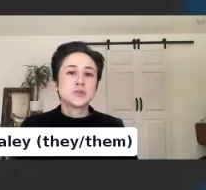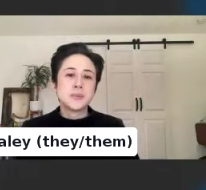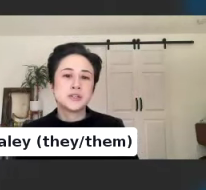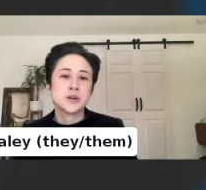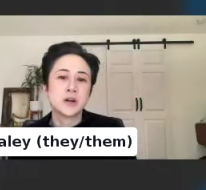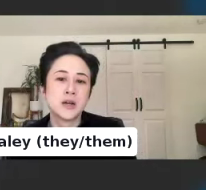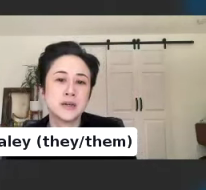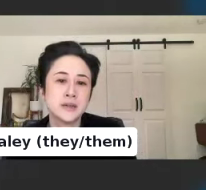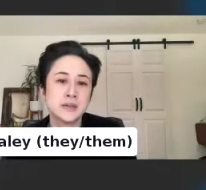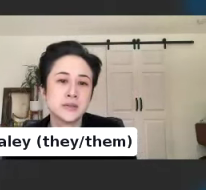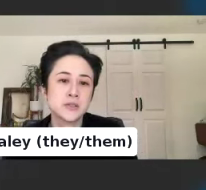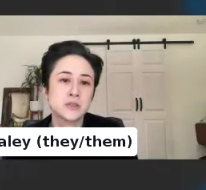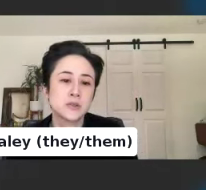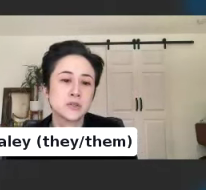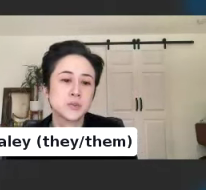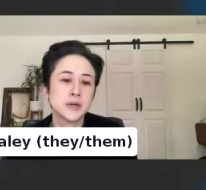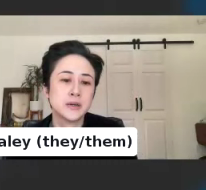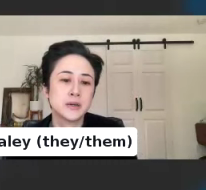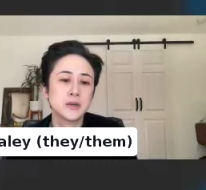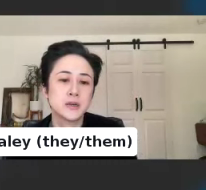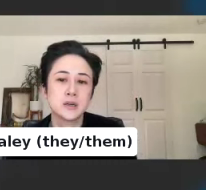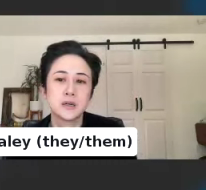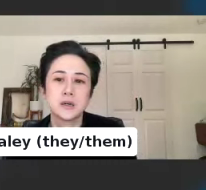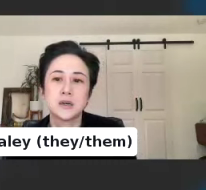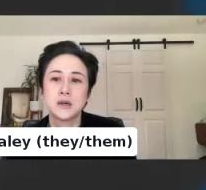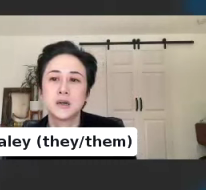Which ones are the major arcana in this little spread here?